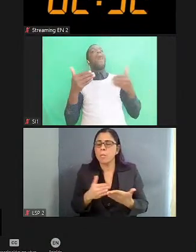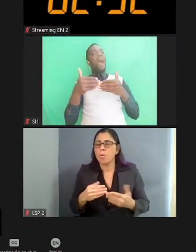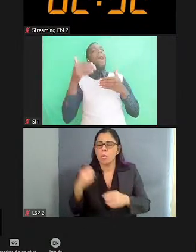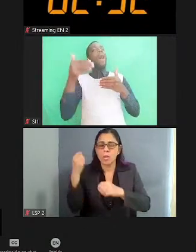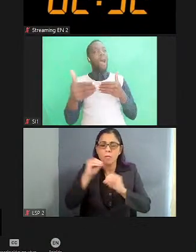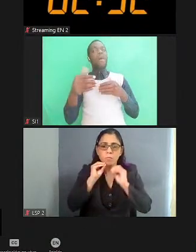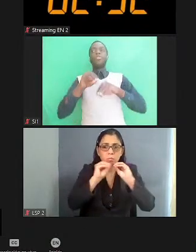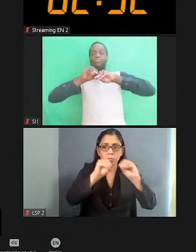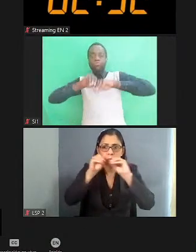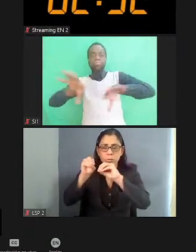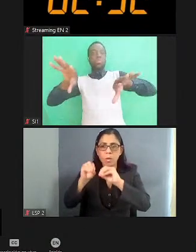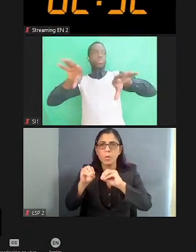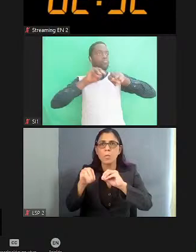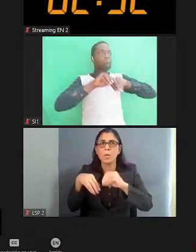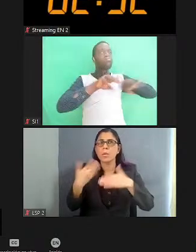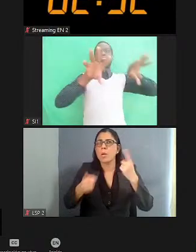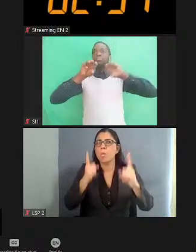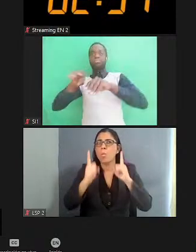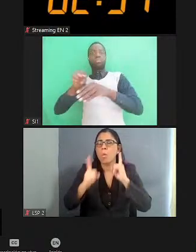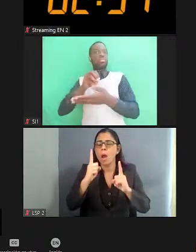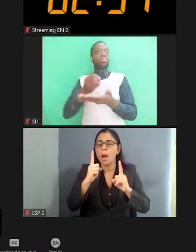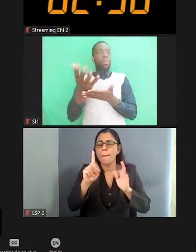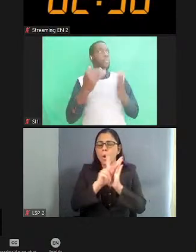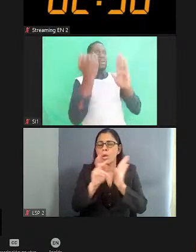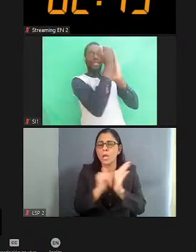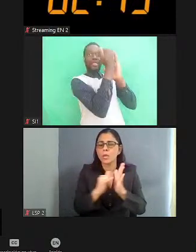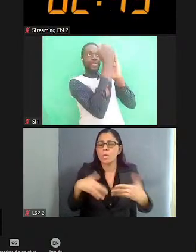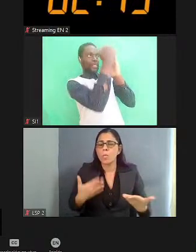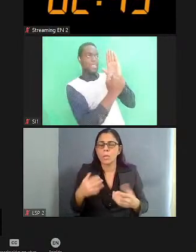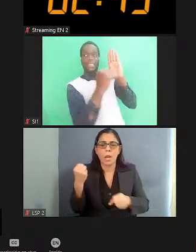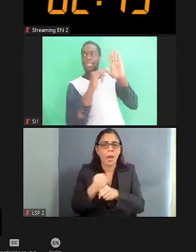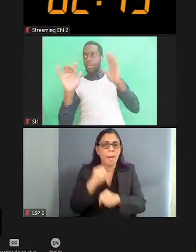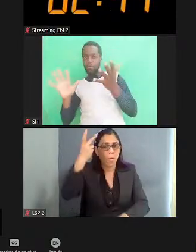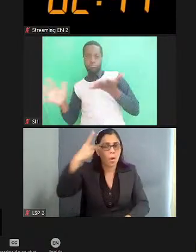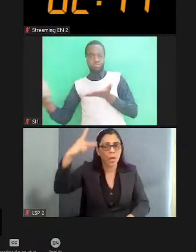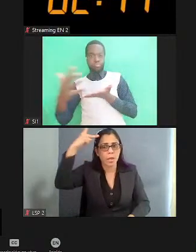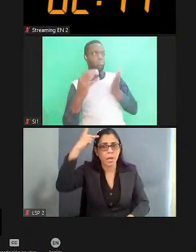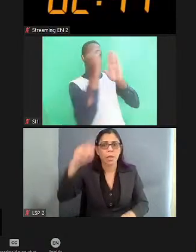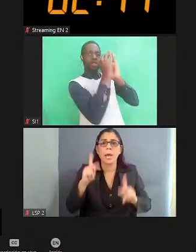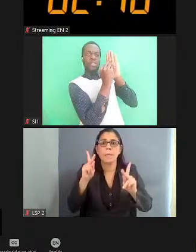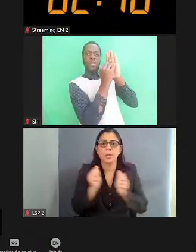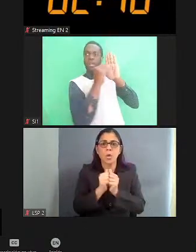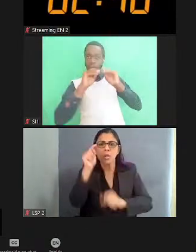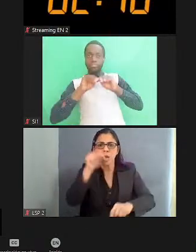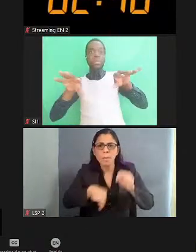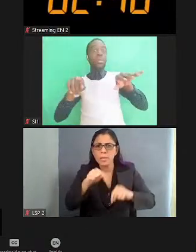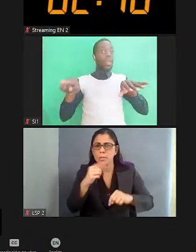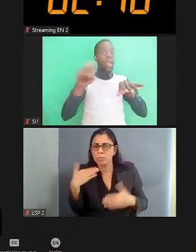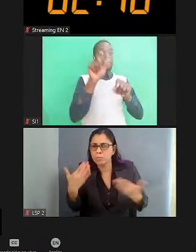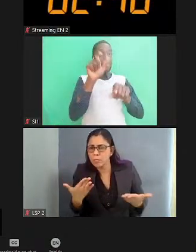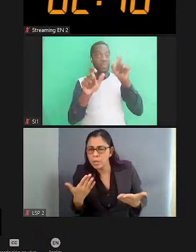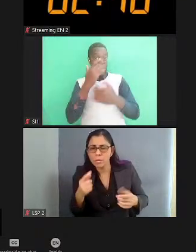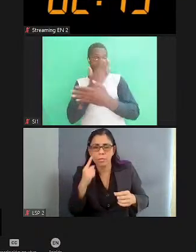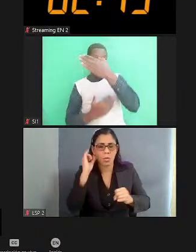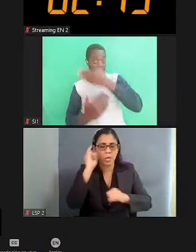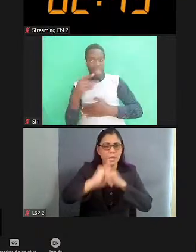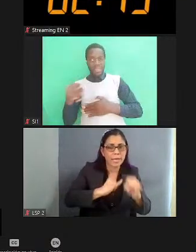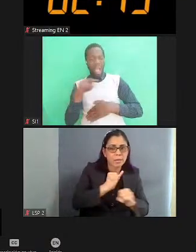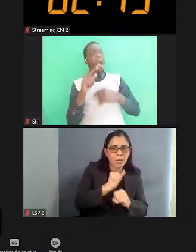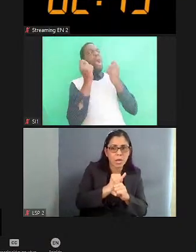properly disseminate what the policy was actually about so that the population with